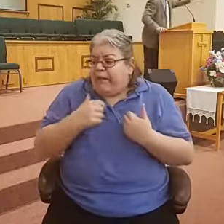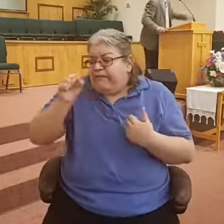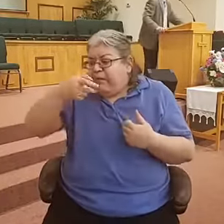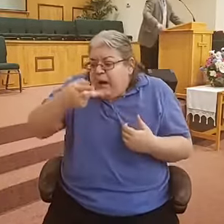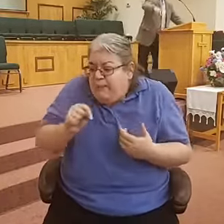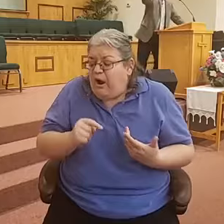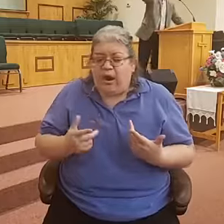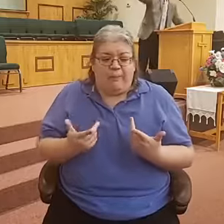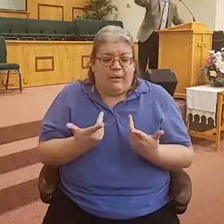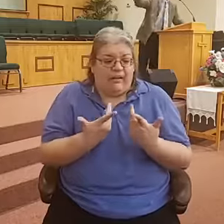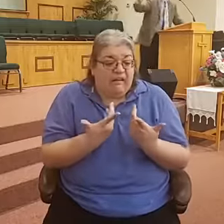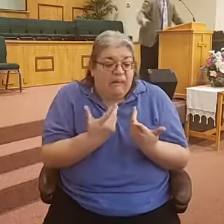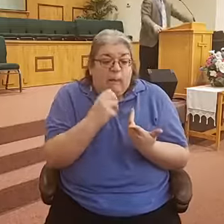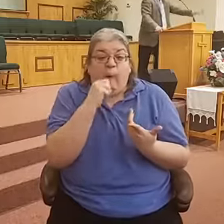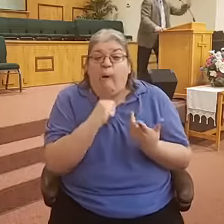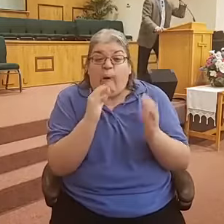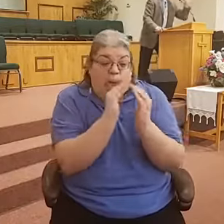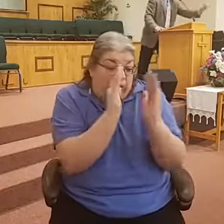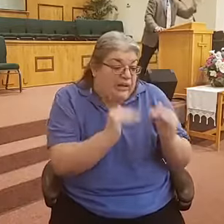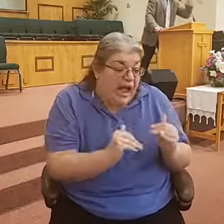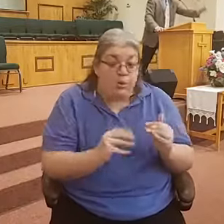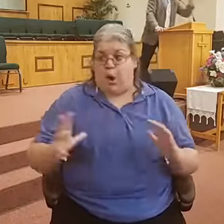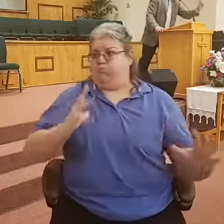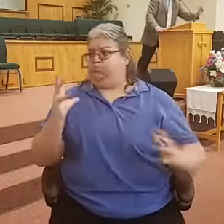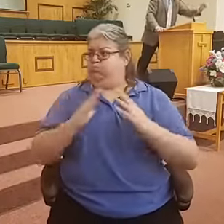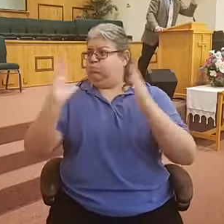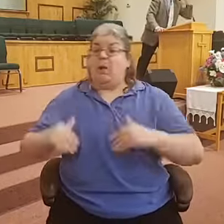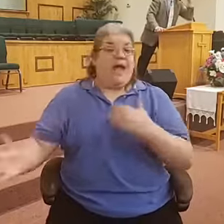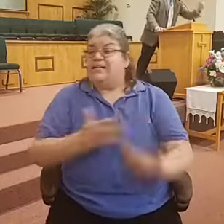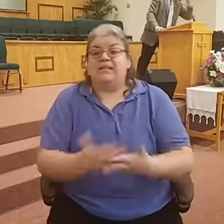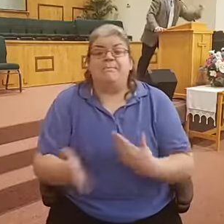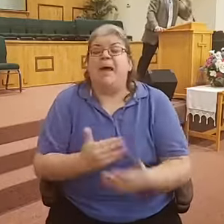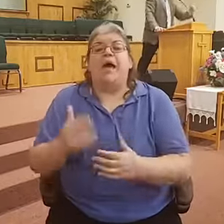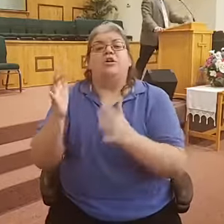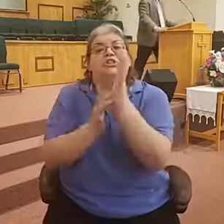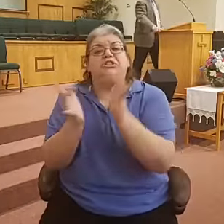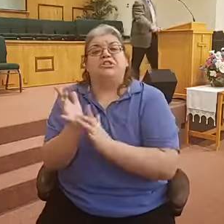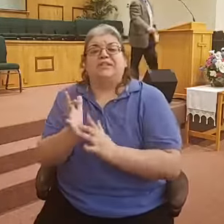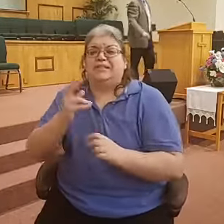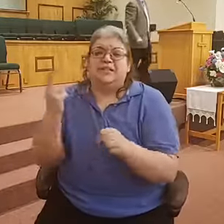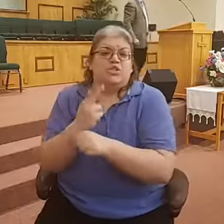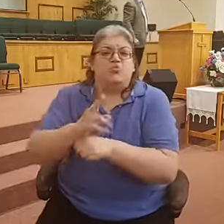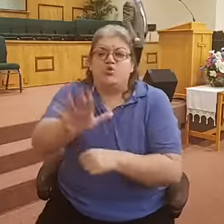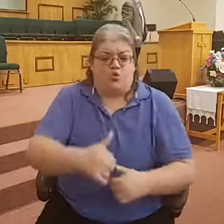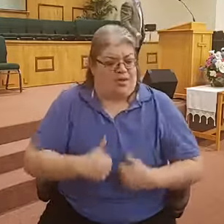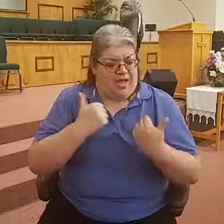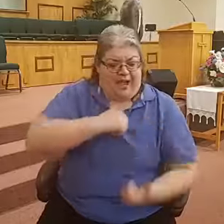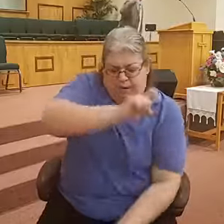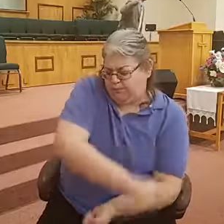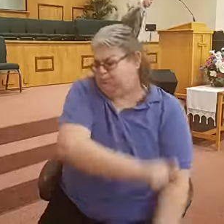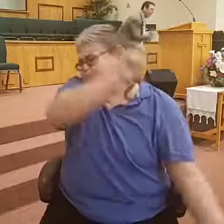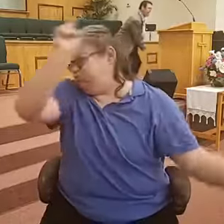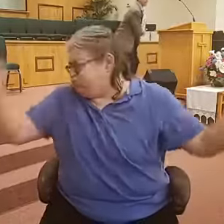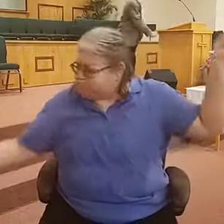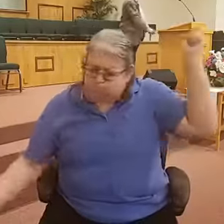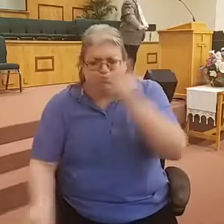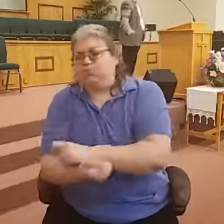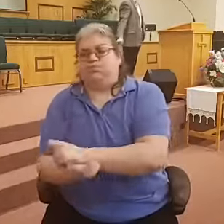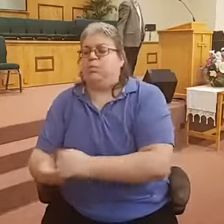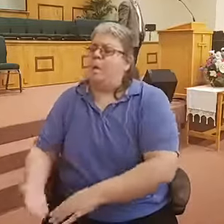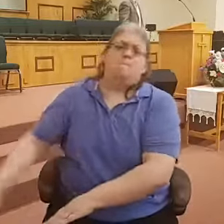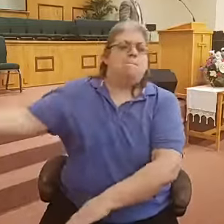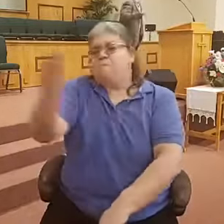live in a shack or a mansion, he can take your life and make something of it. Amen. I just want to challenge